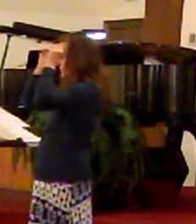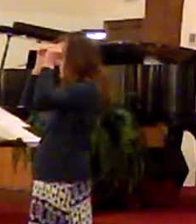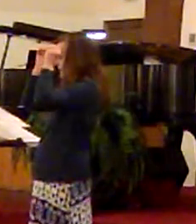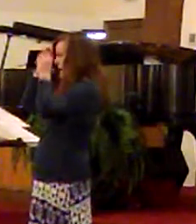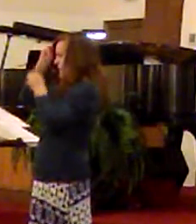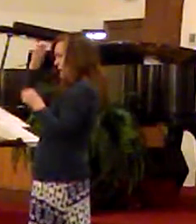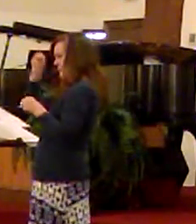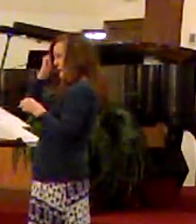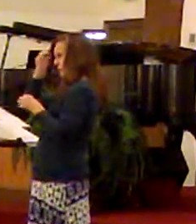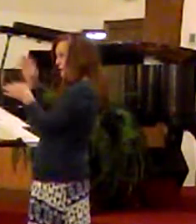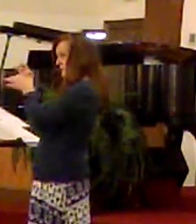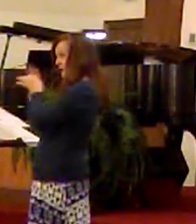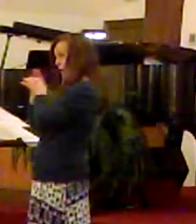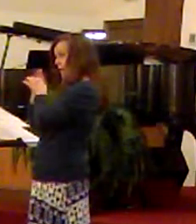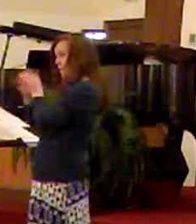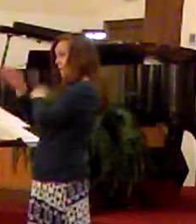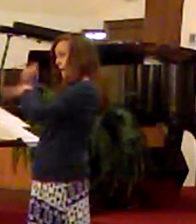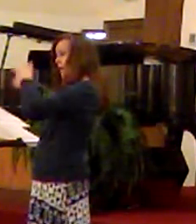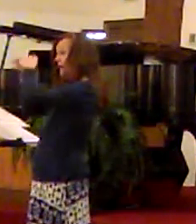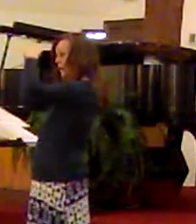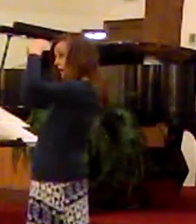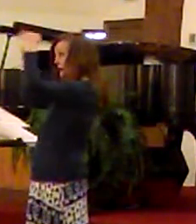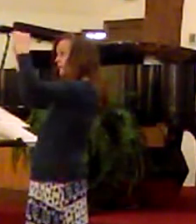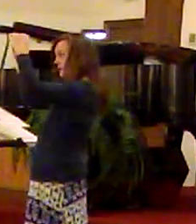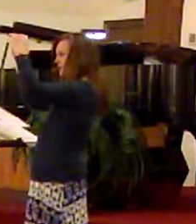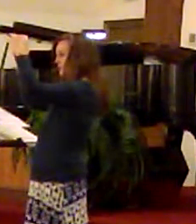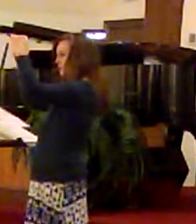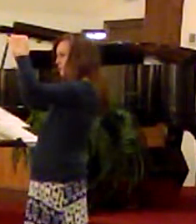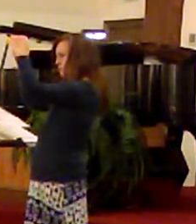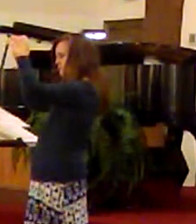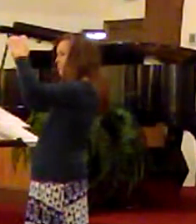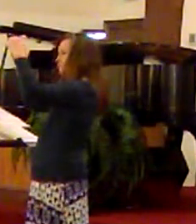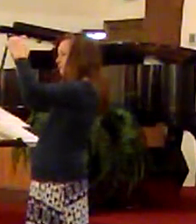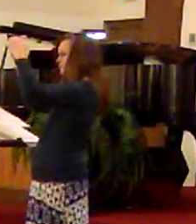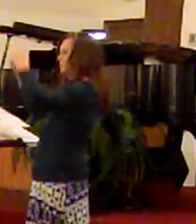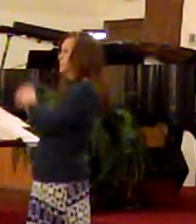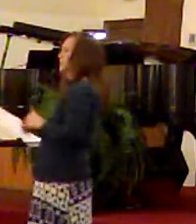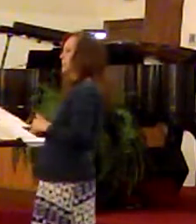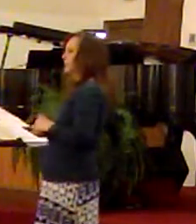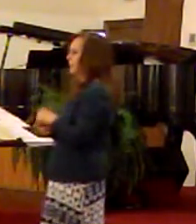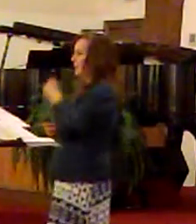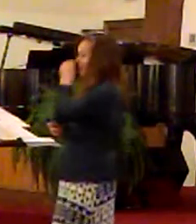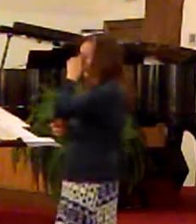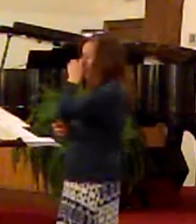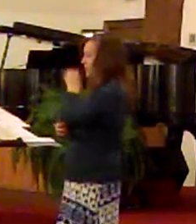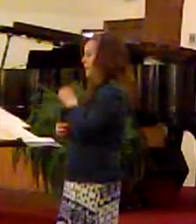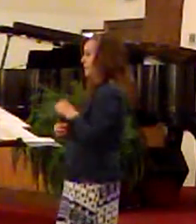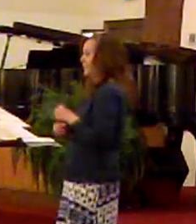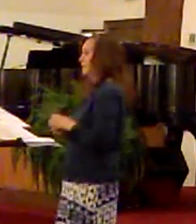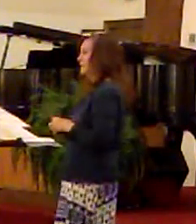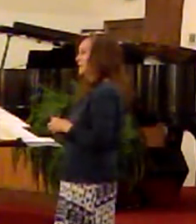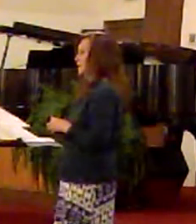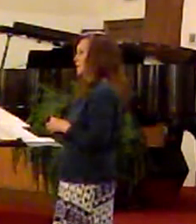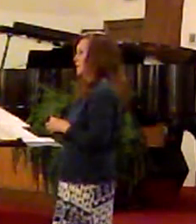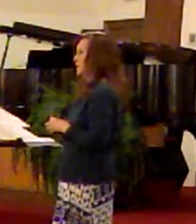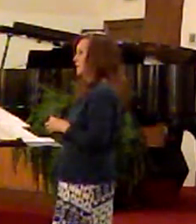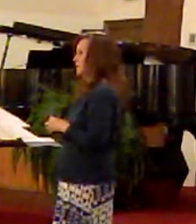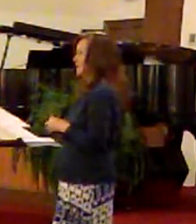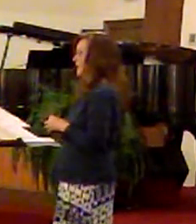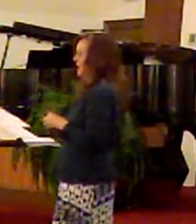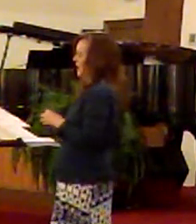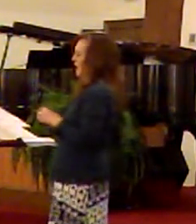have the mysteries that Christ gives. He gives the mysteries of the kingdom, the mystery of the tares among the wheat, the mystery of the grain of